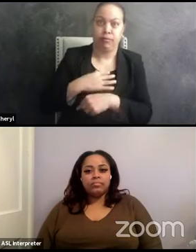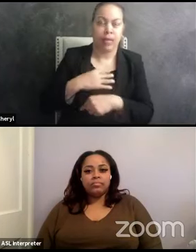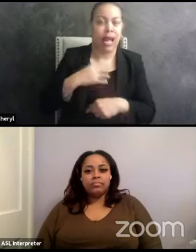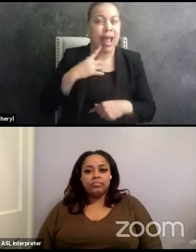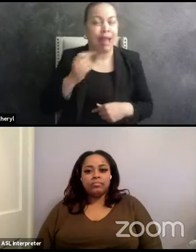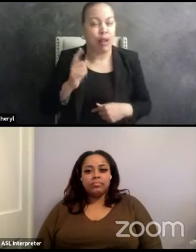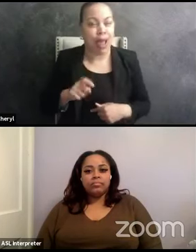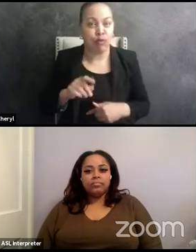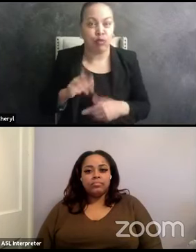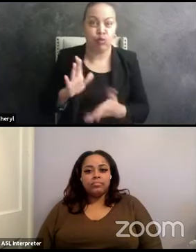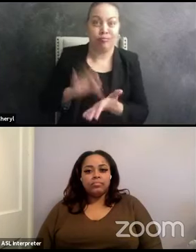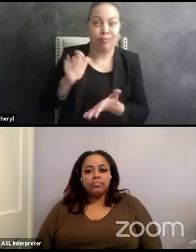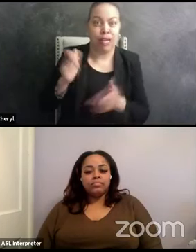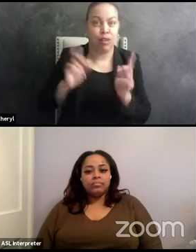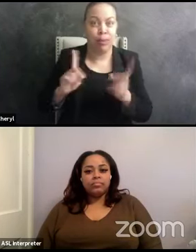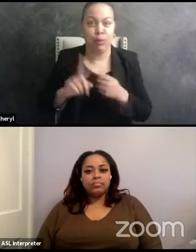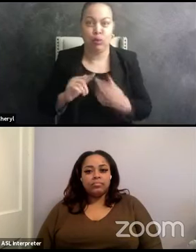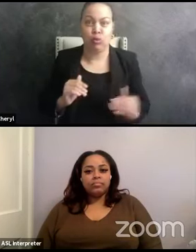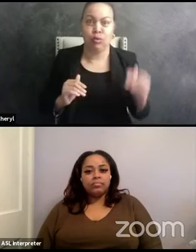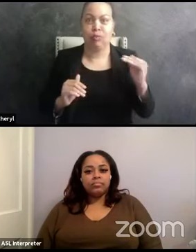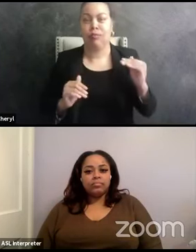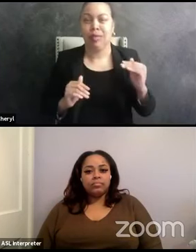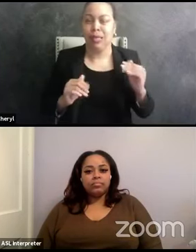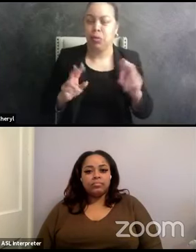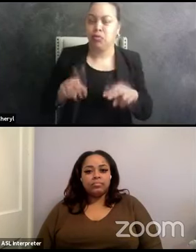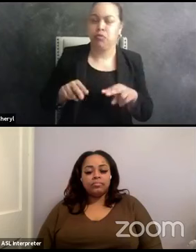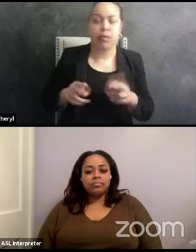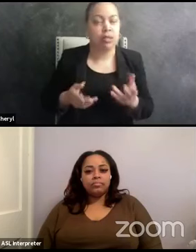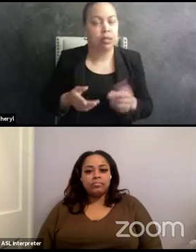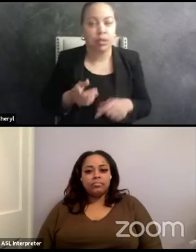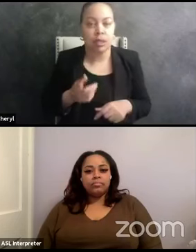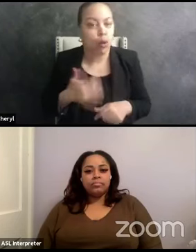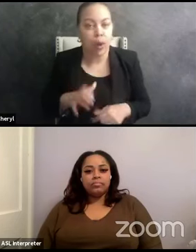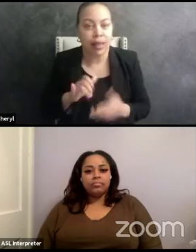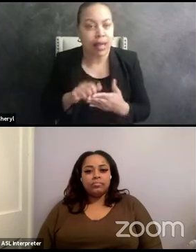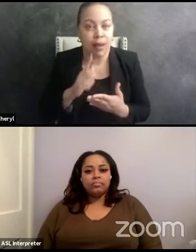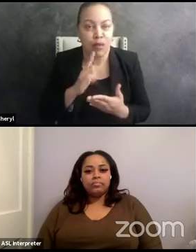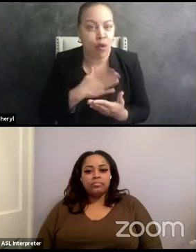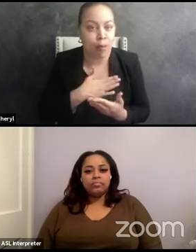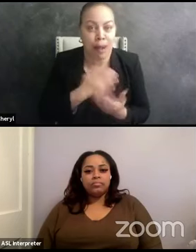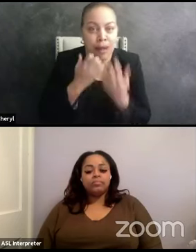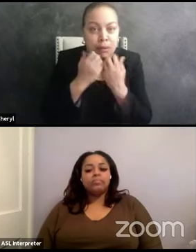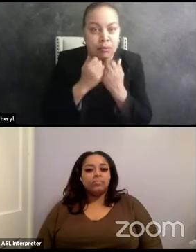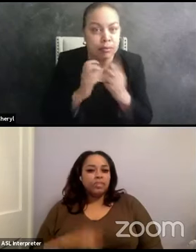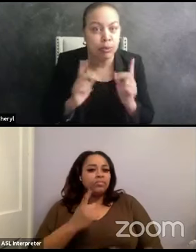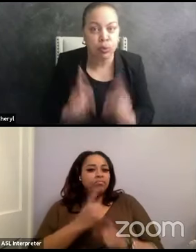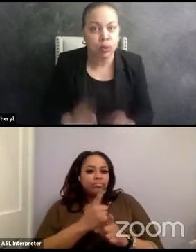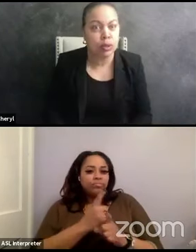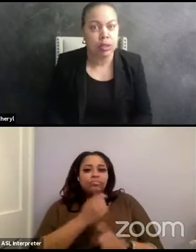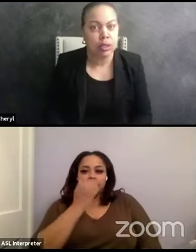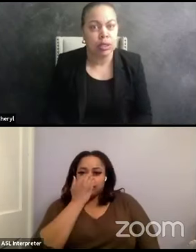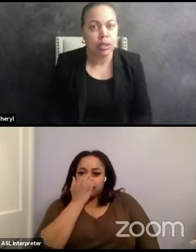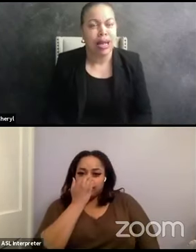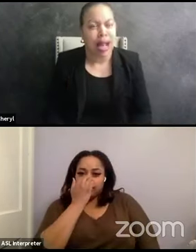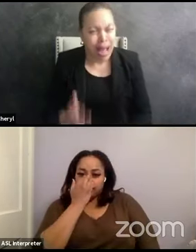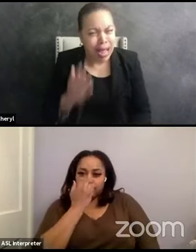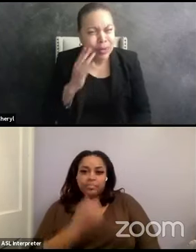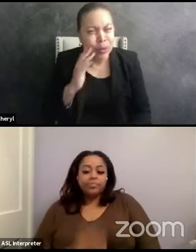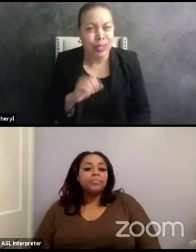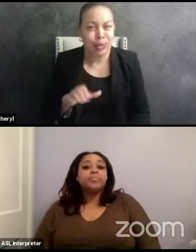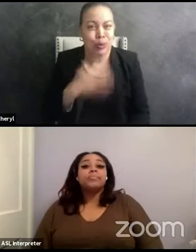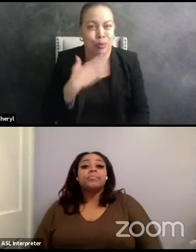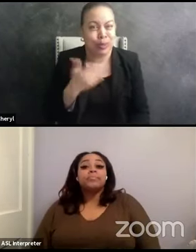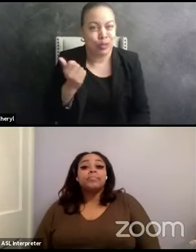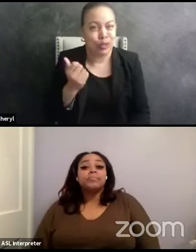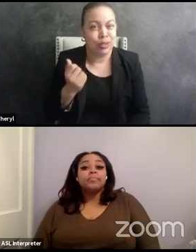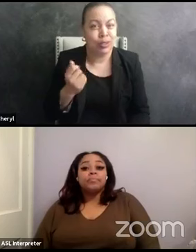others. That's a horrible way to live. And I don't want that for anyone I love, That's right. like at all. I know they can be better. And because I